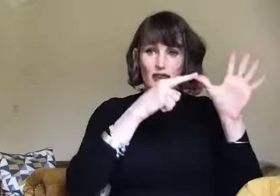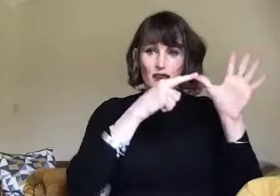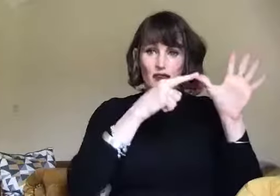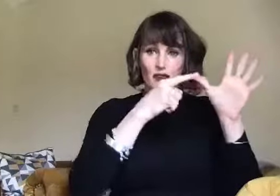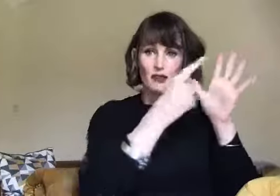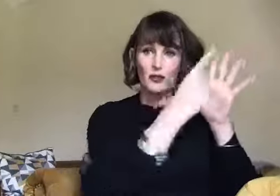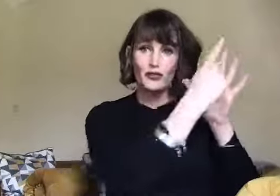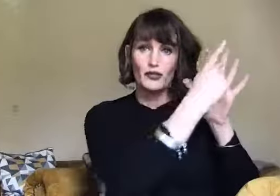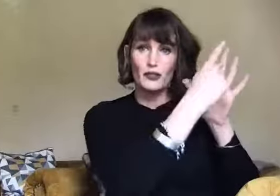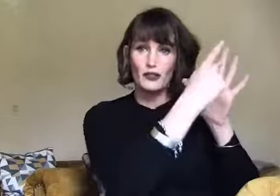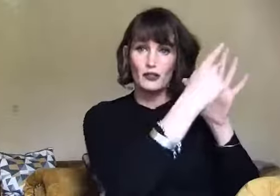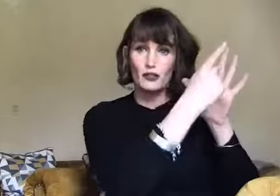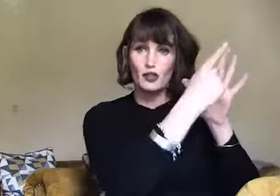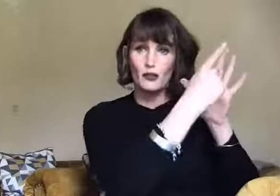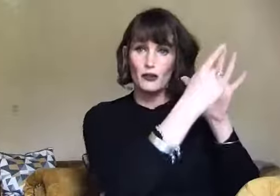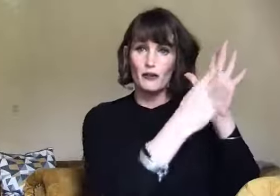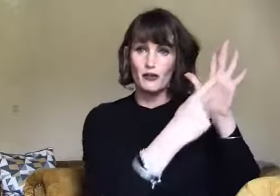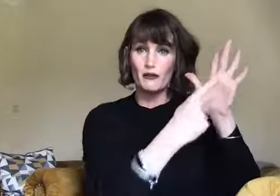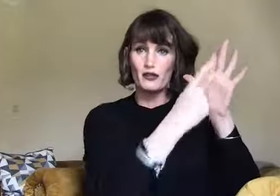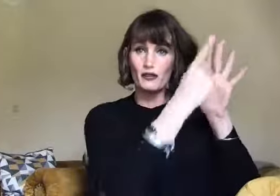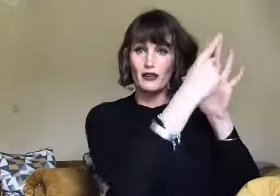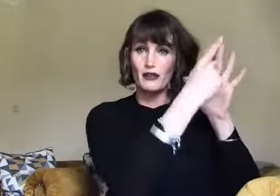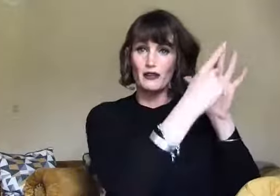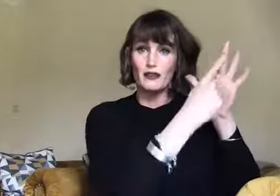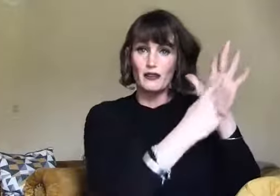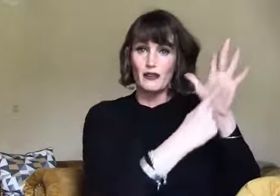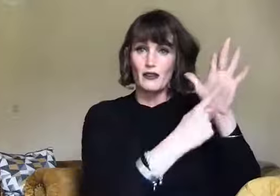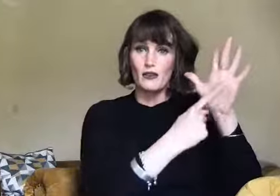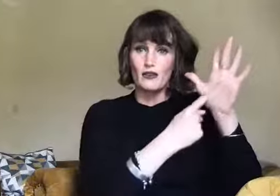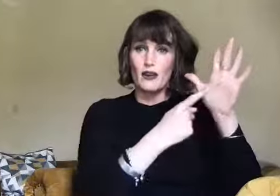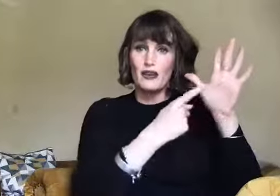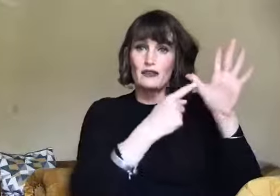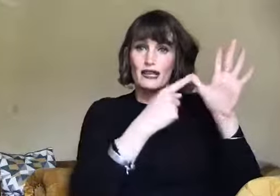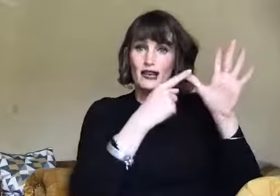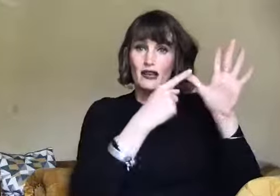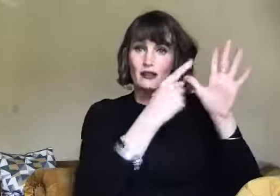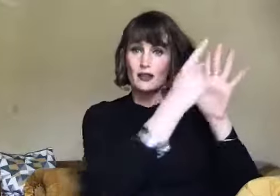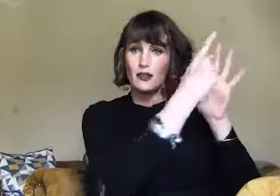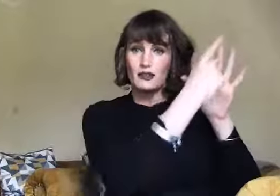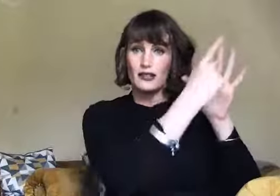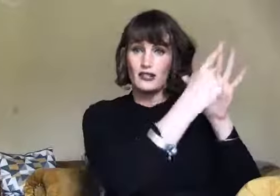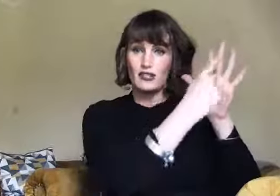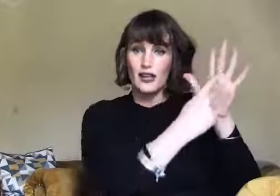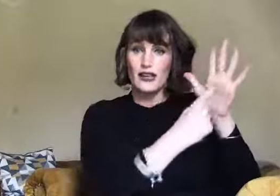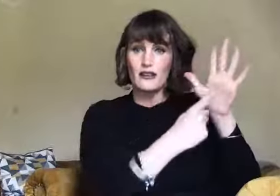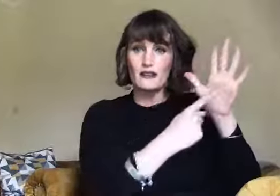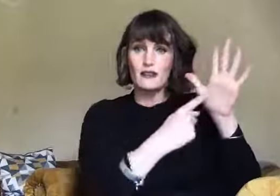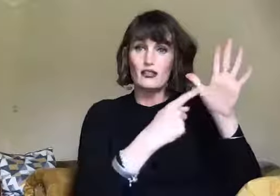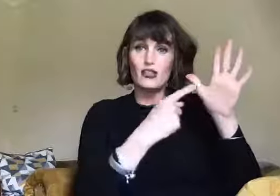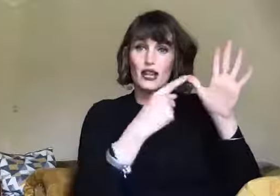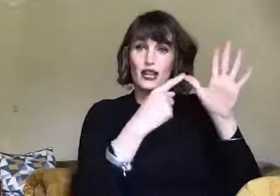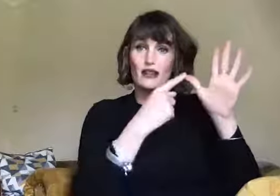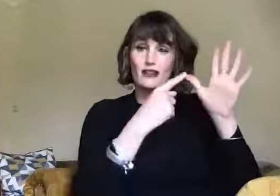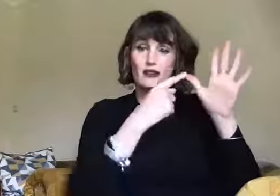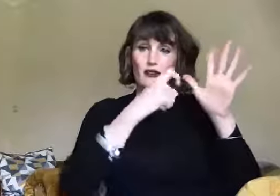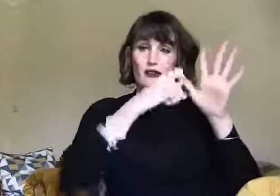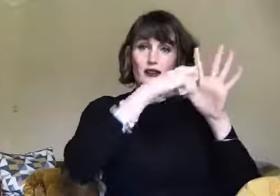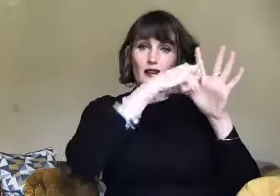J, so it's a scoop run from the middle finger round here, so it looks like a J, J, and